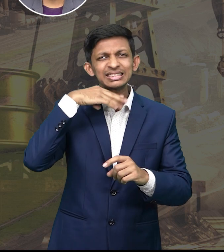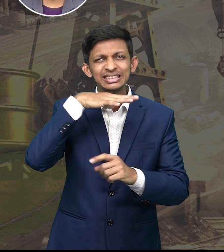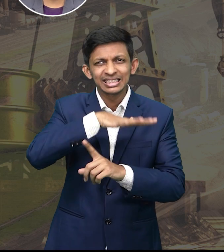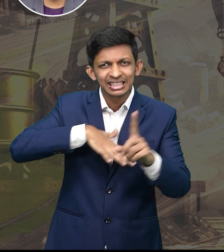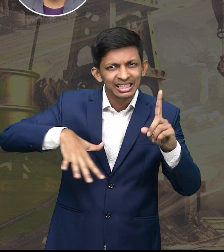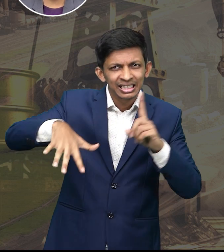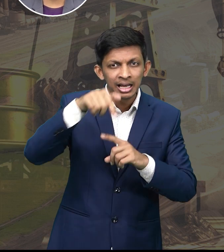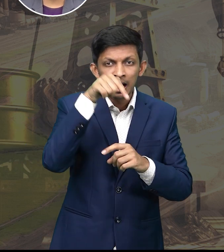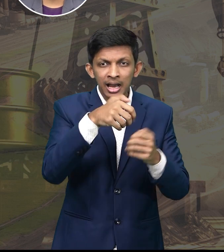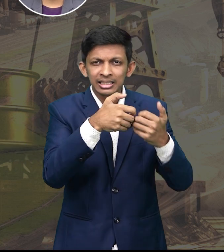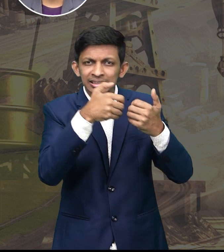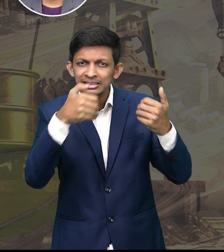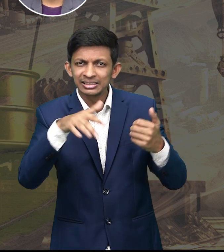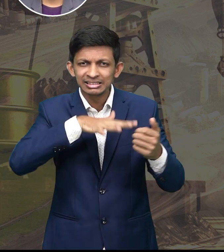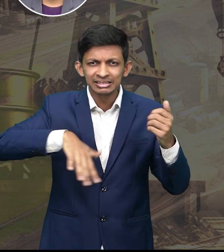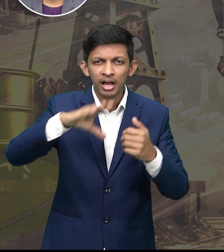of resources.